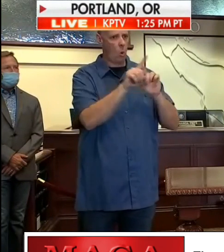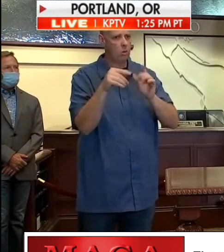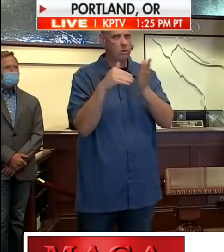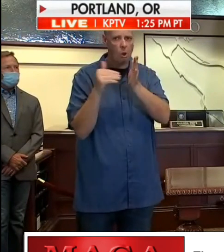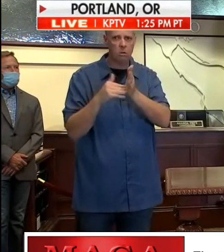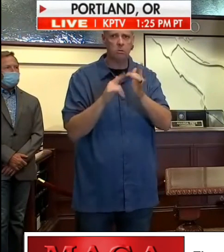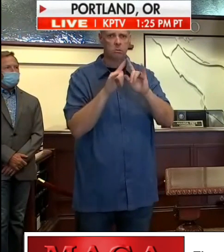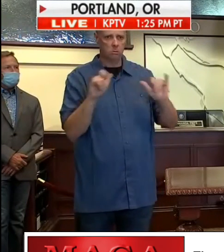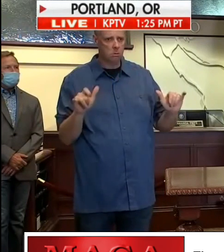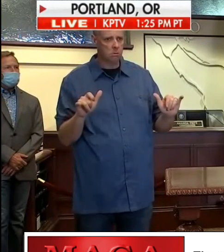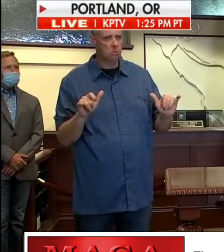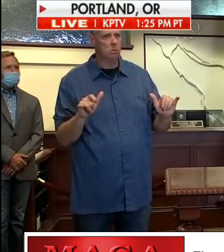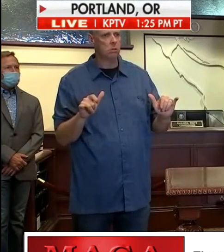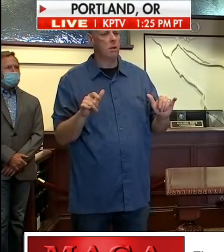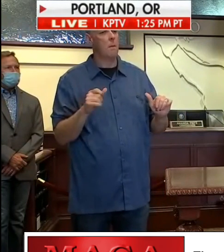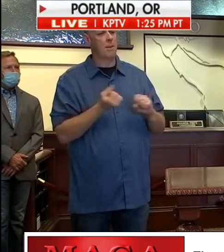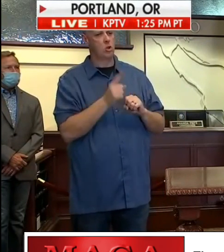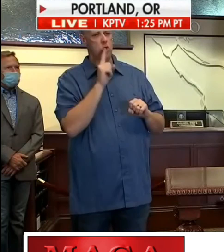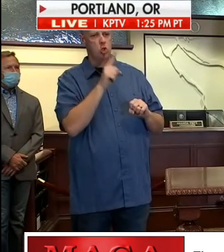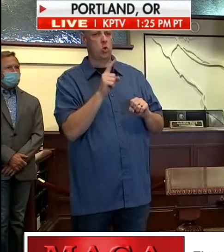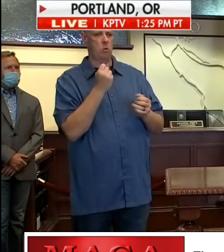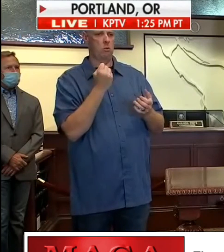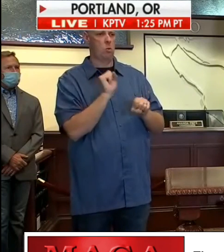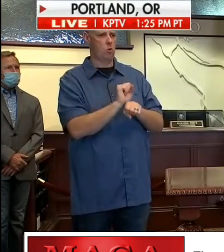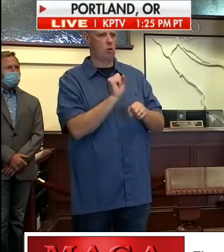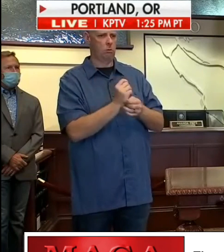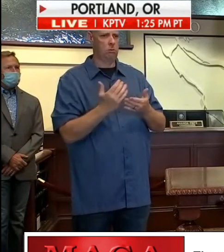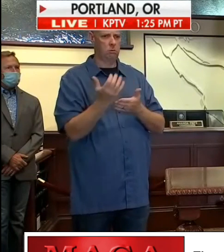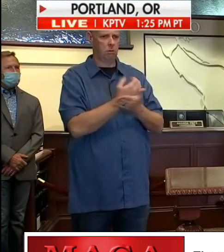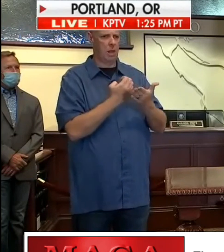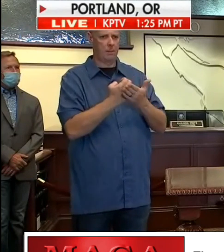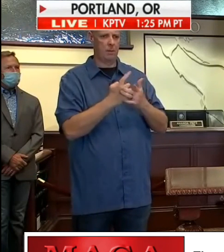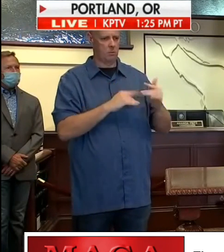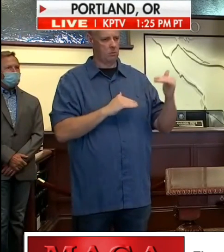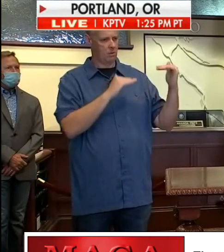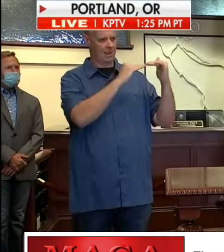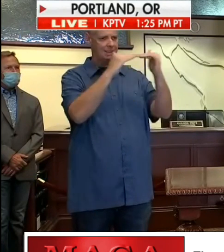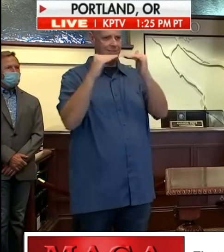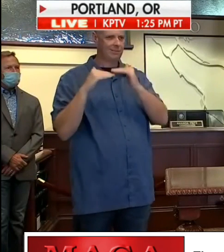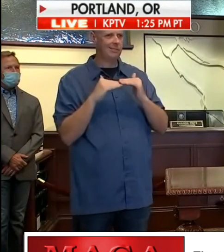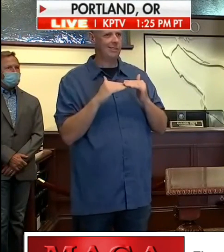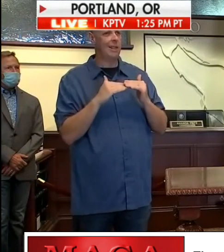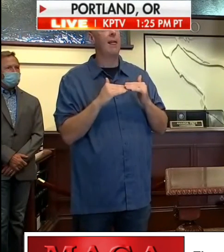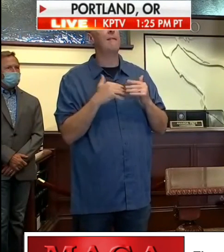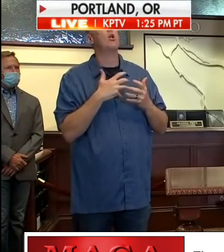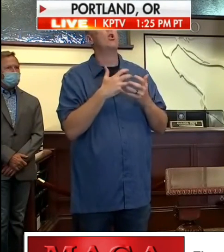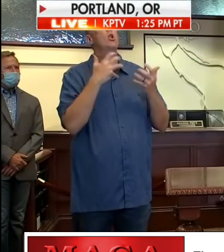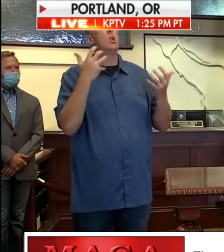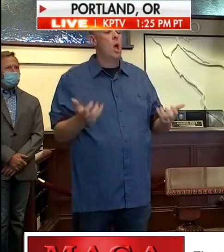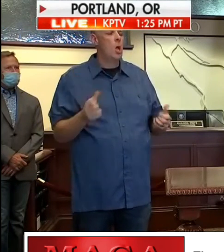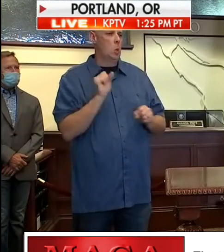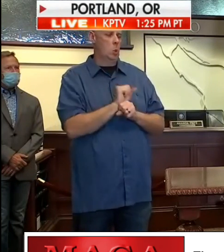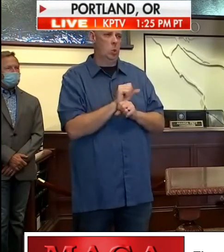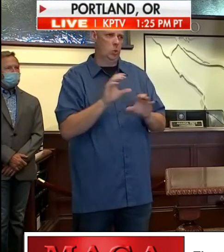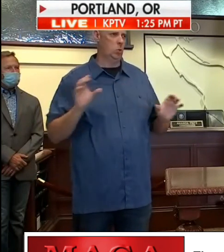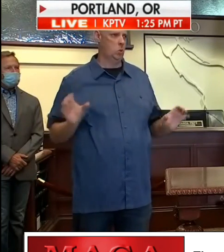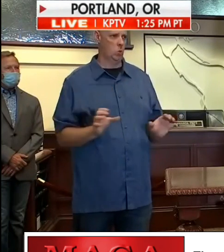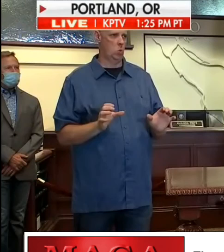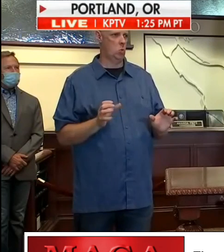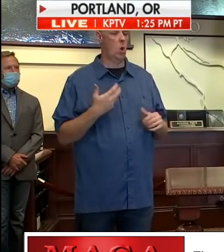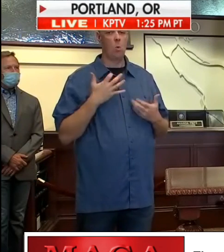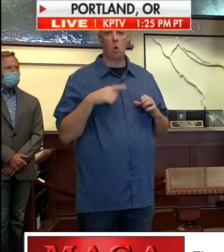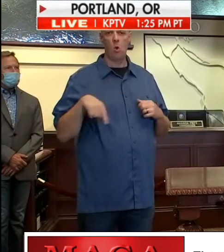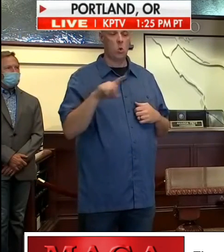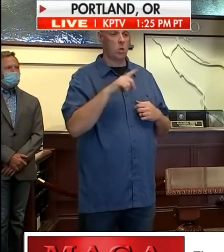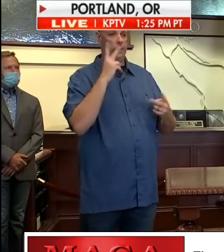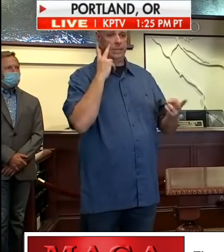economic prosperity opportunities. We have so much work yet to do, and I don't want the public to be